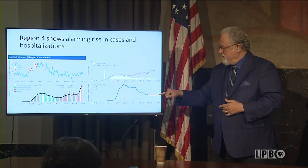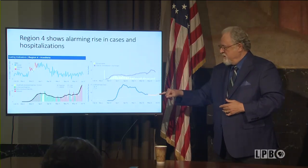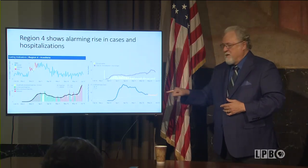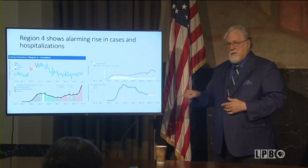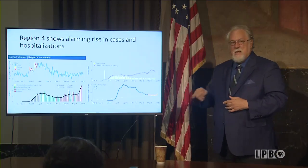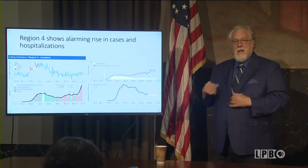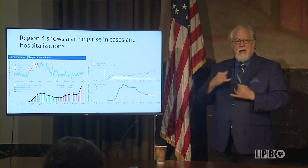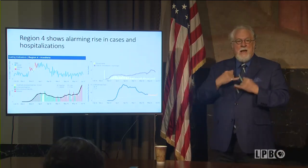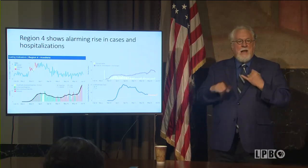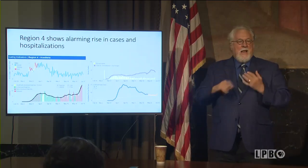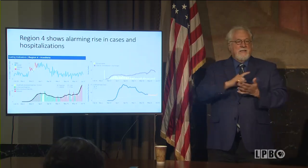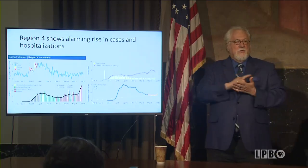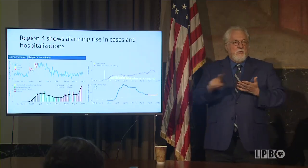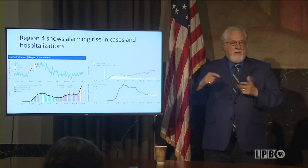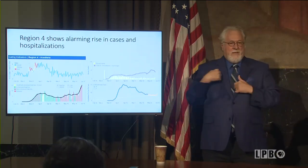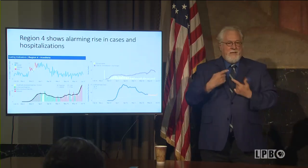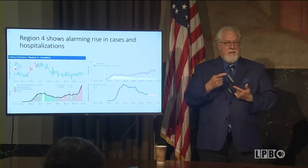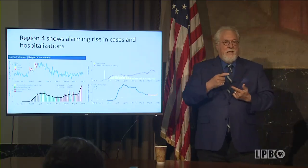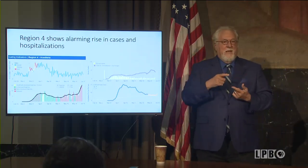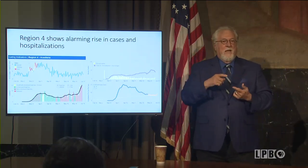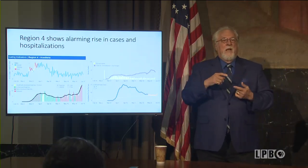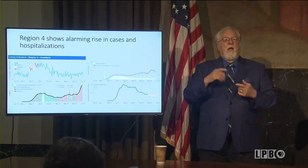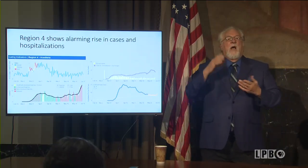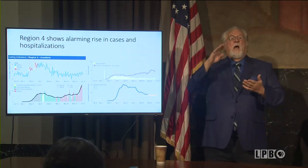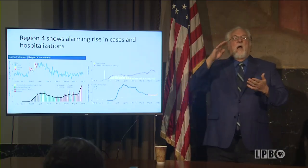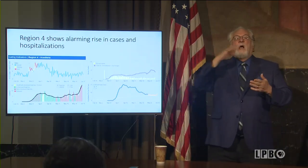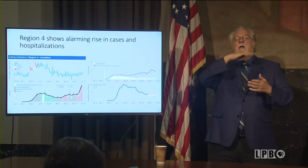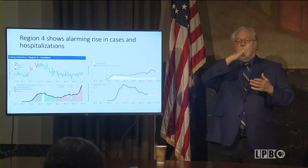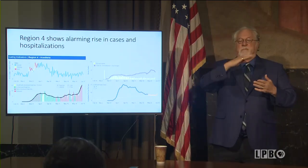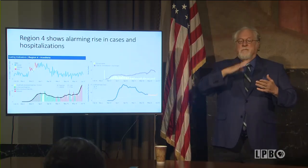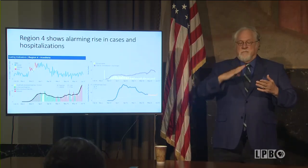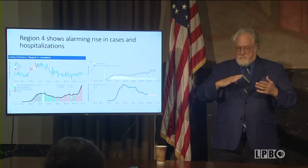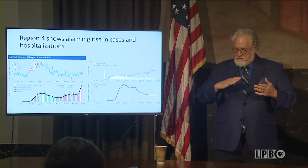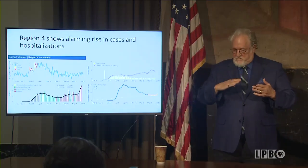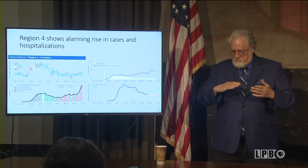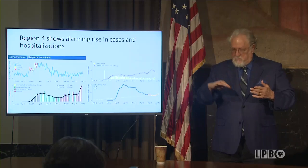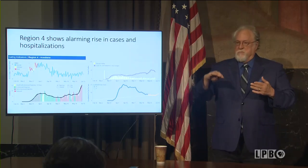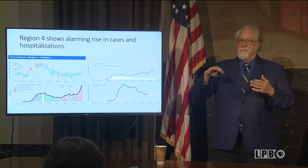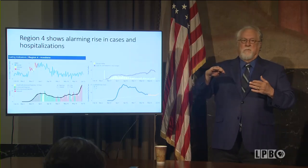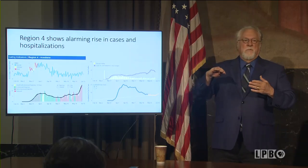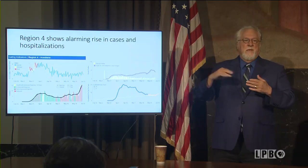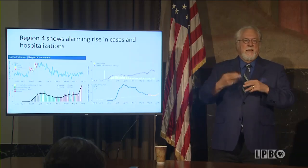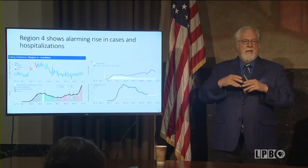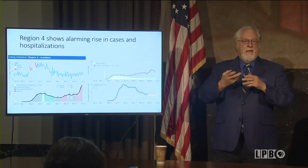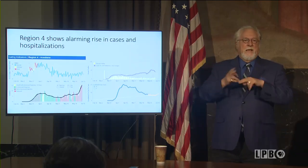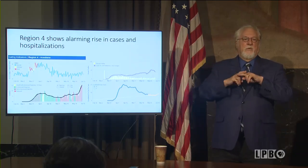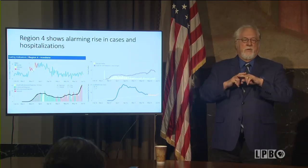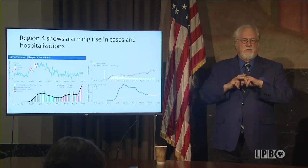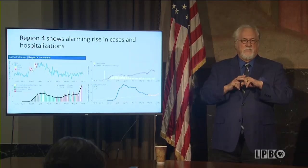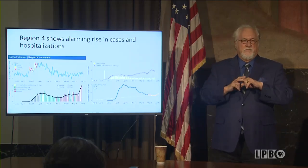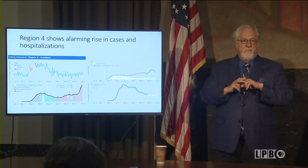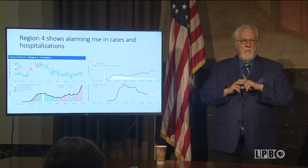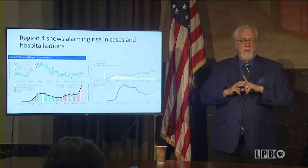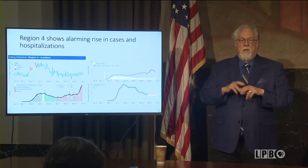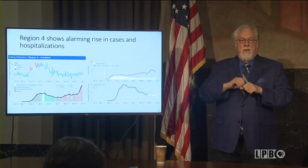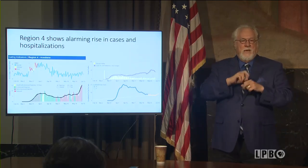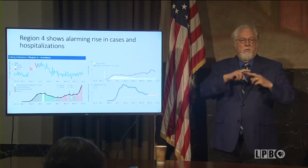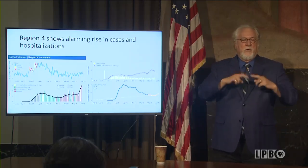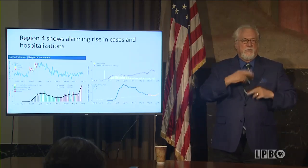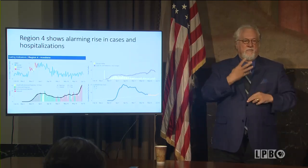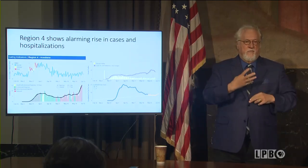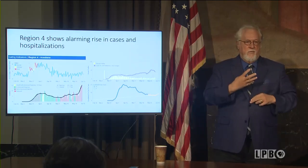of hospitalizations have reversed the decrease that we were seeing in Region 4, and we're now seeing an increase in hospitalizations in Region